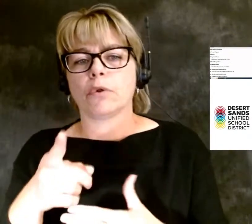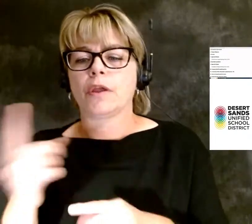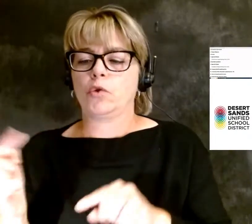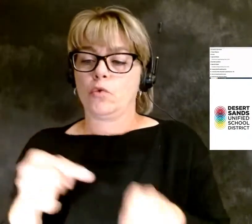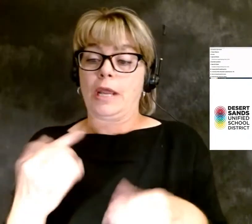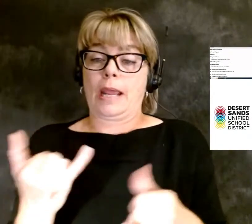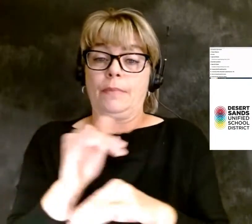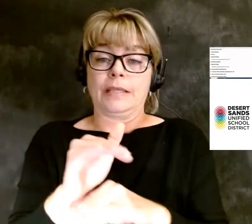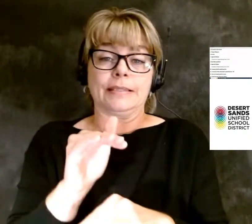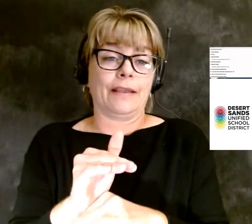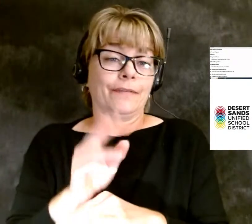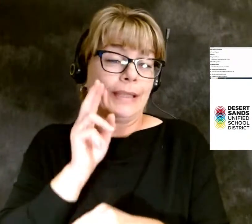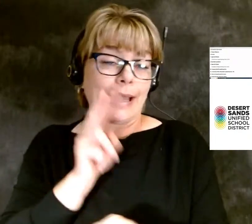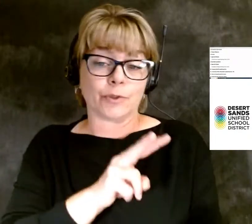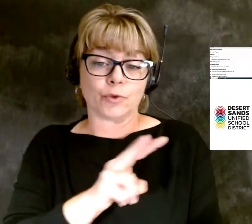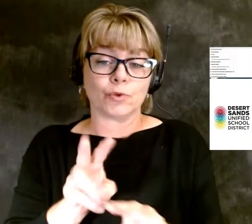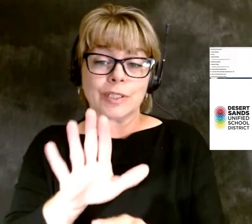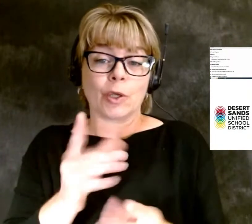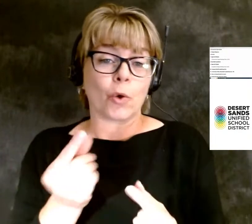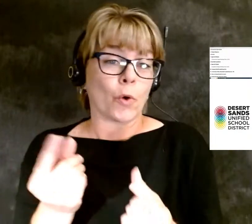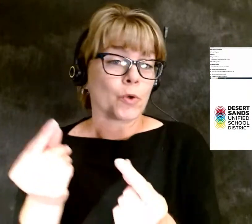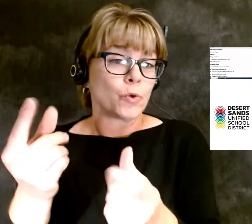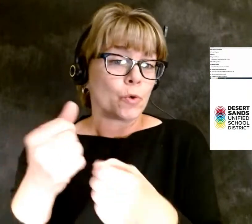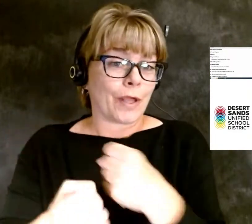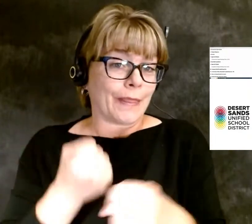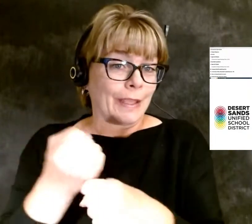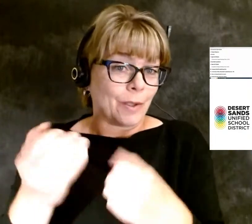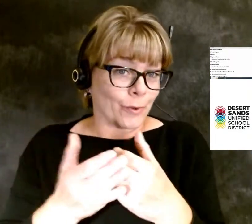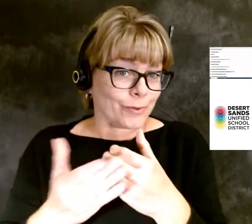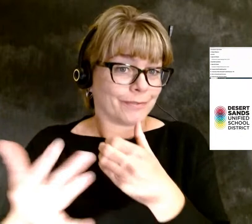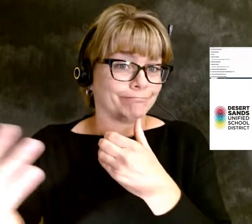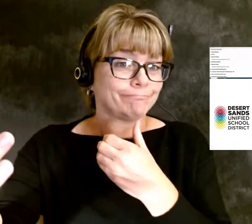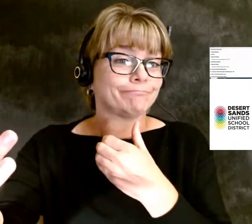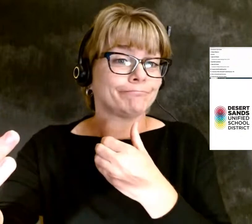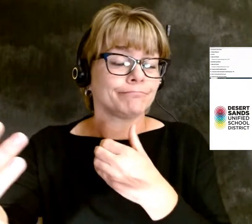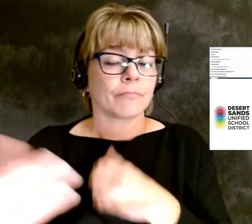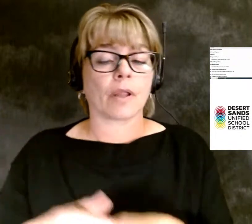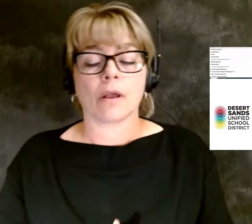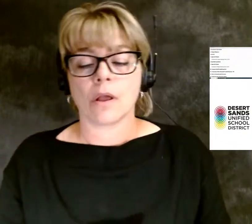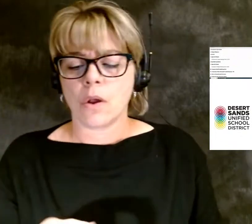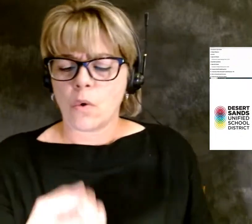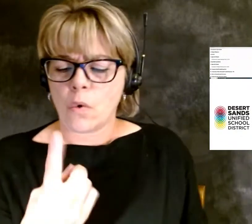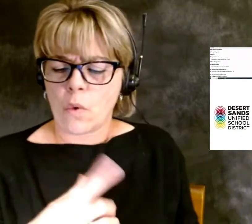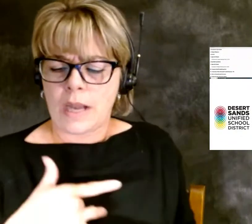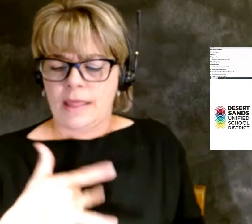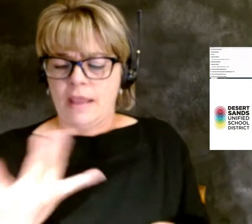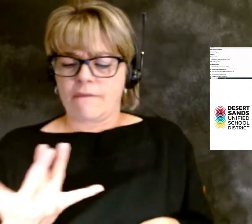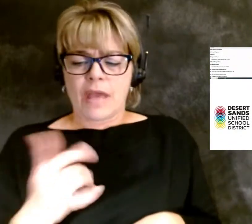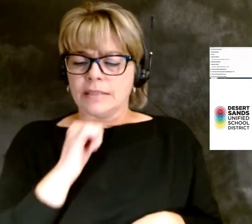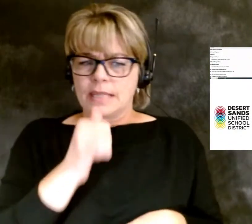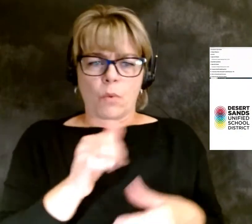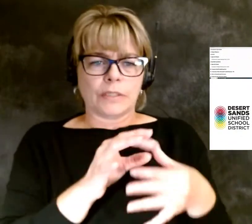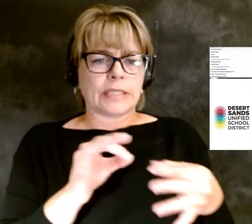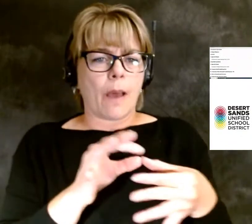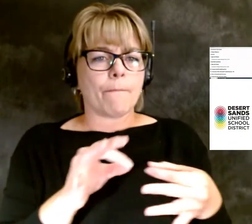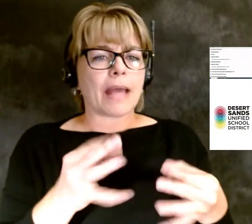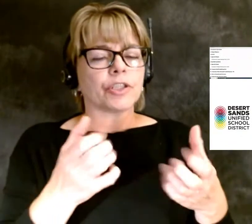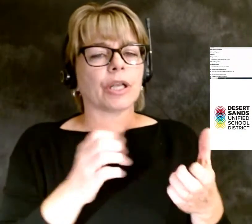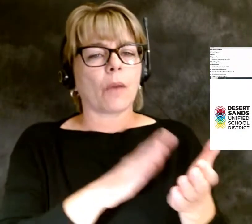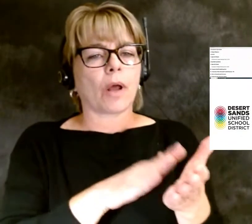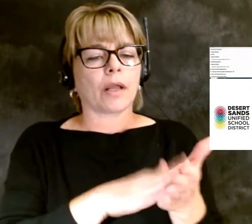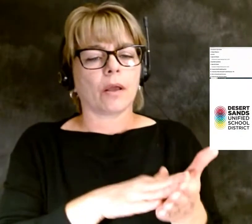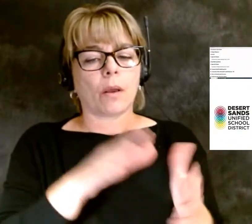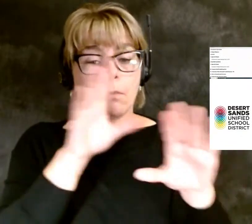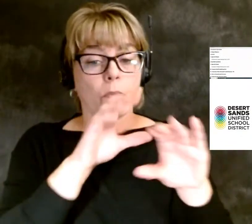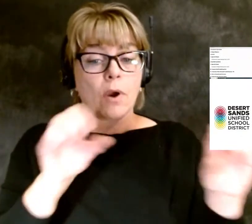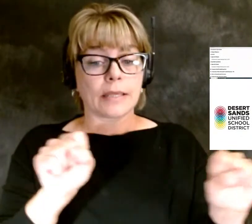do in the years to come. I also, one of the events that wasn't mentioned, I want to just give a shout out to President Andrew Parra